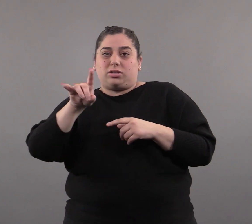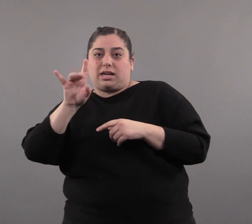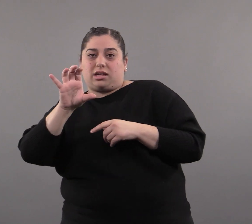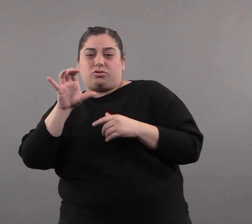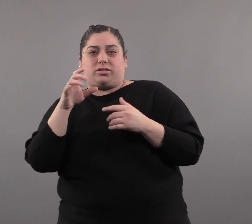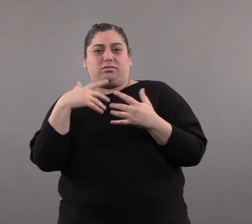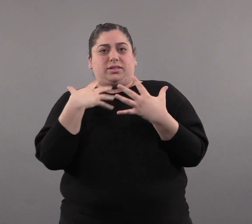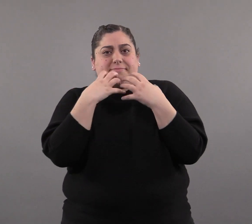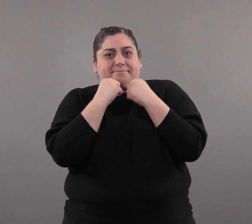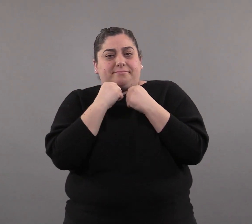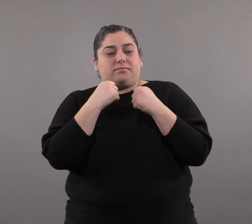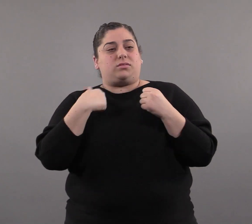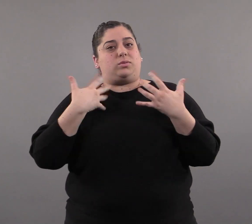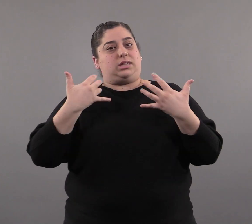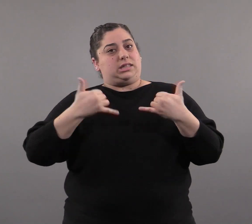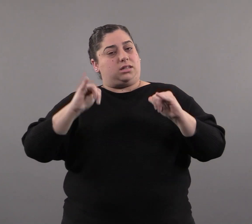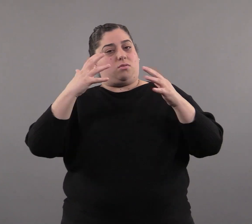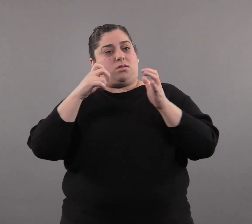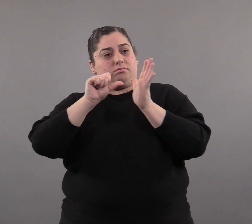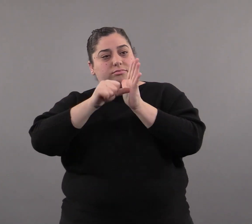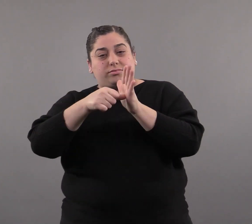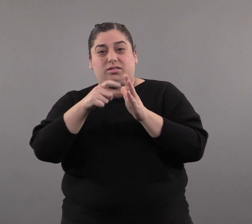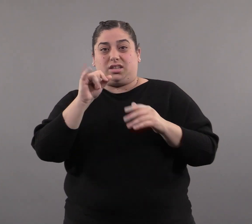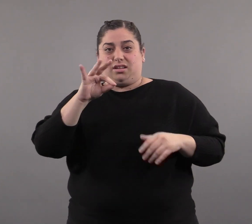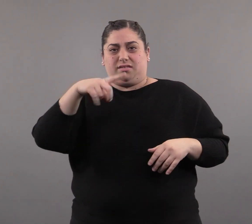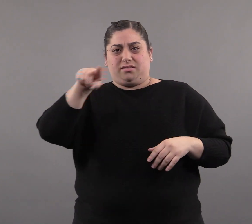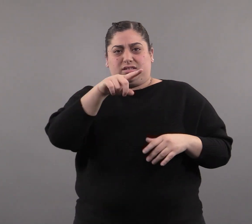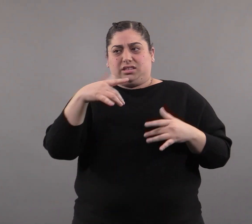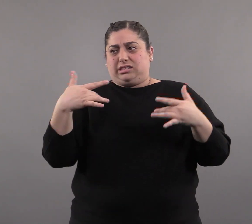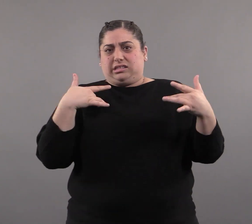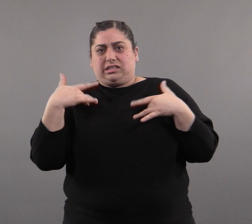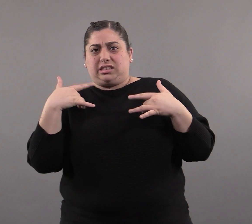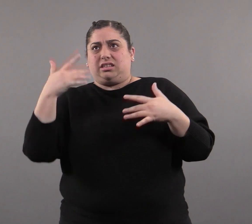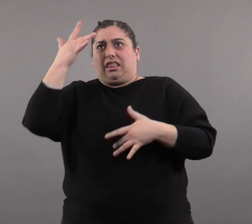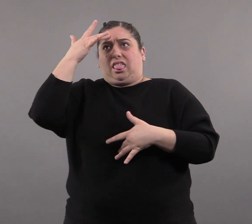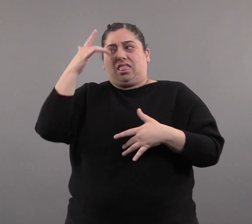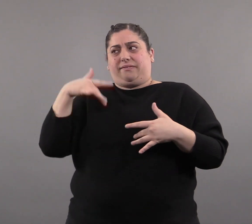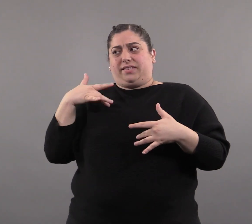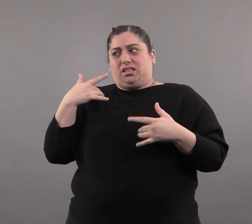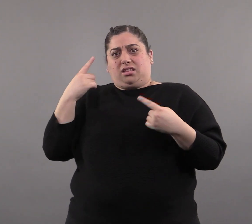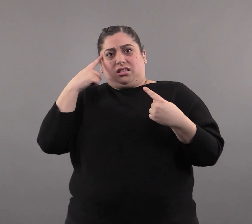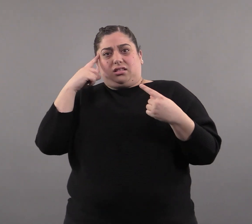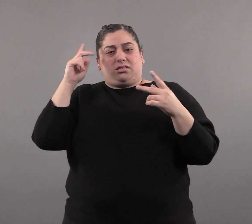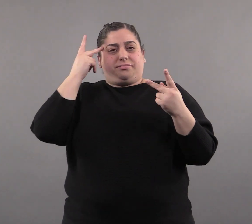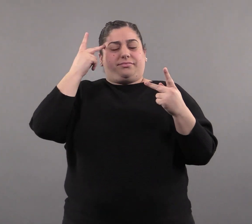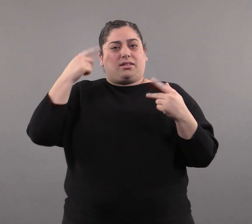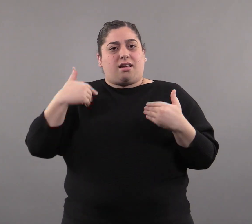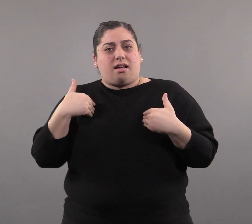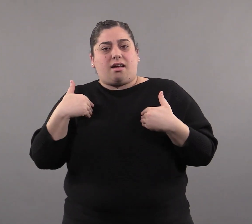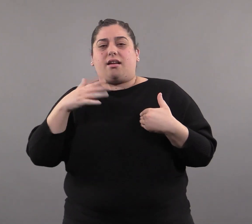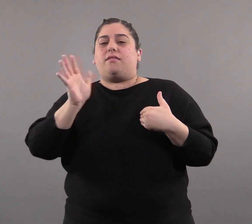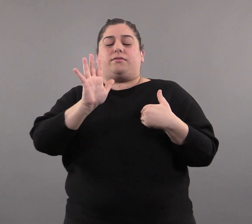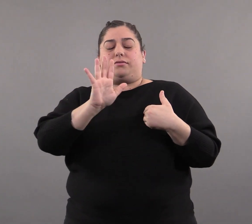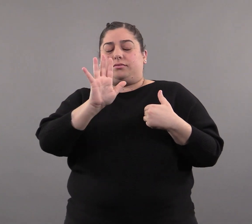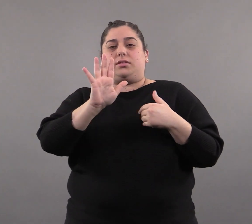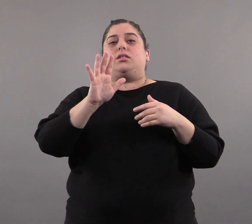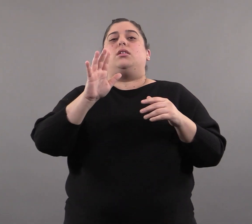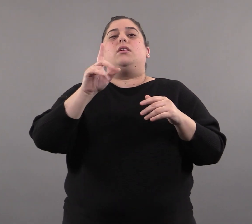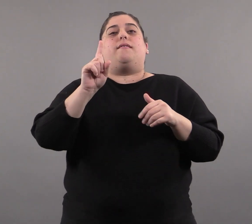recommendation that individuals who have concerns consult with their own medical professionals in